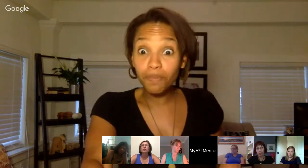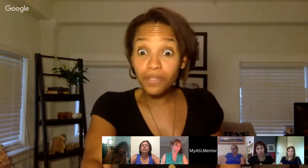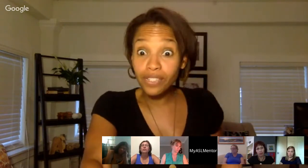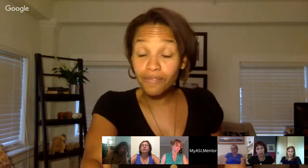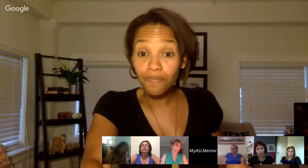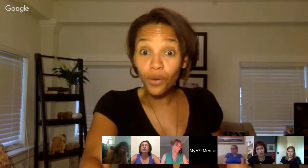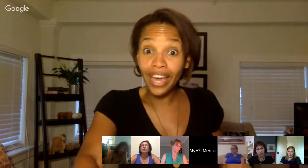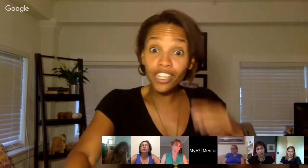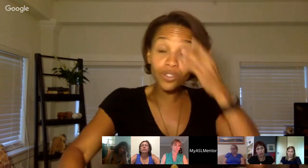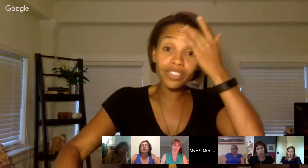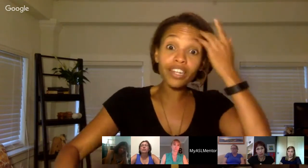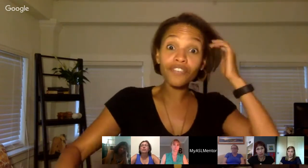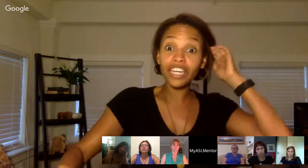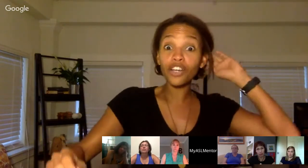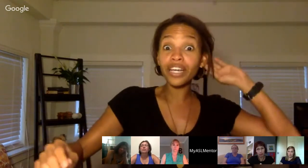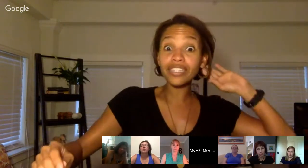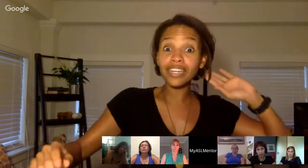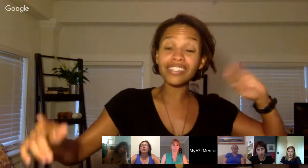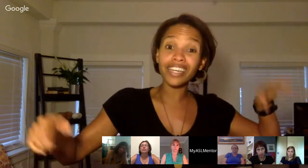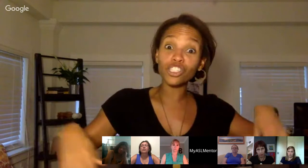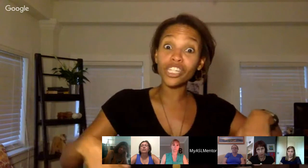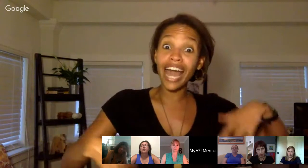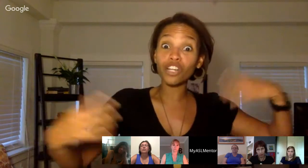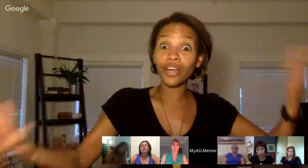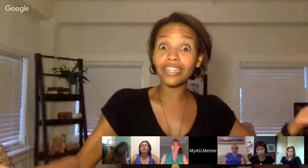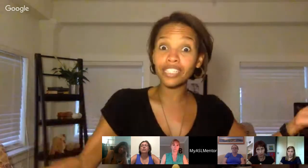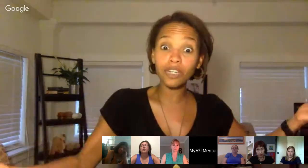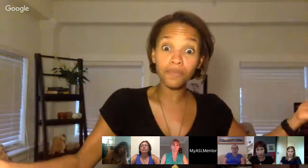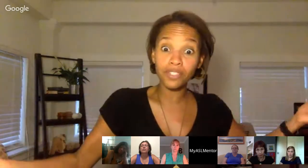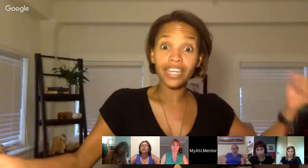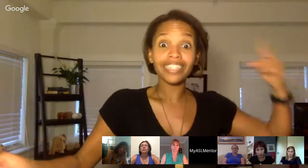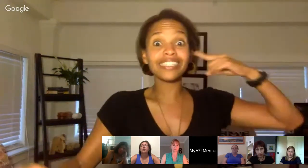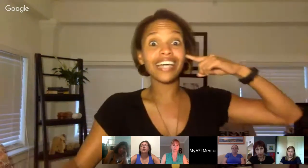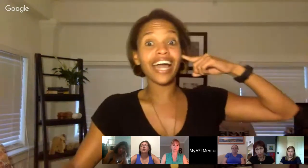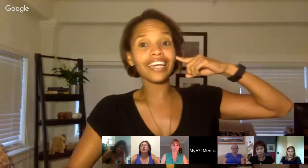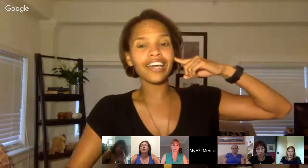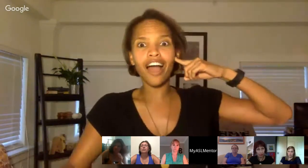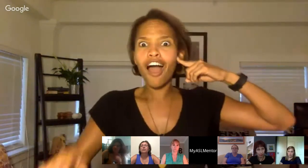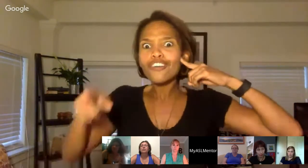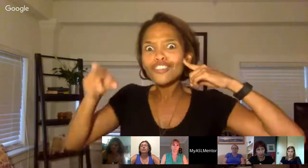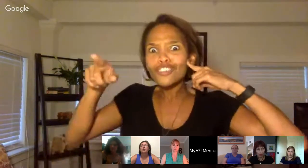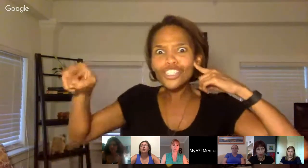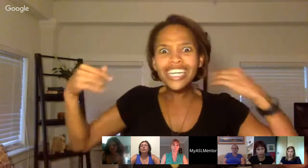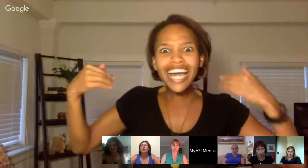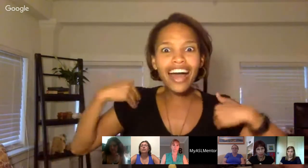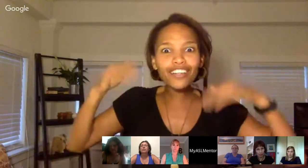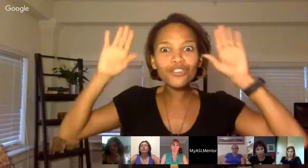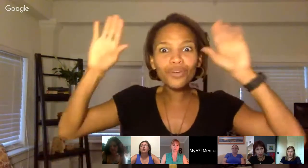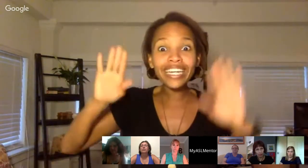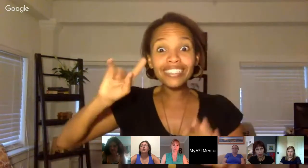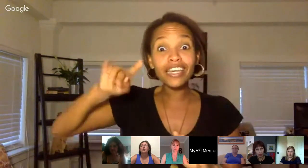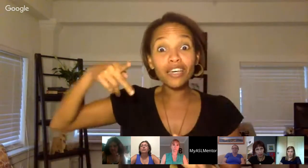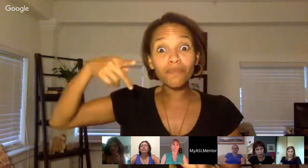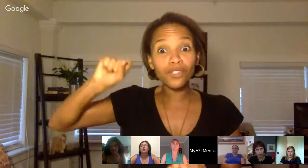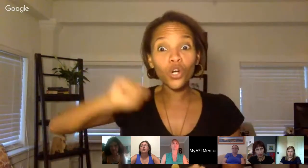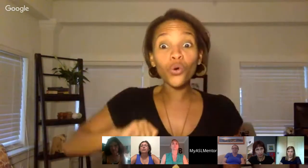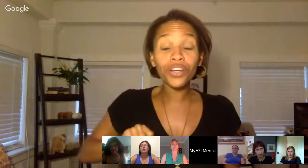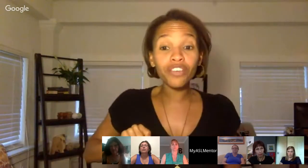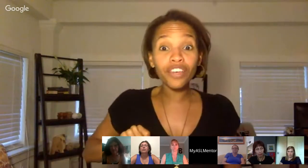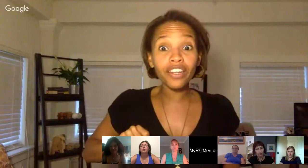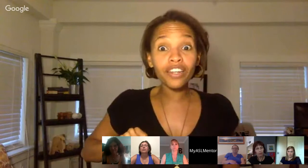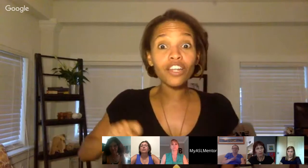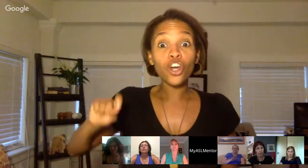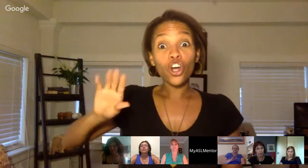great tips, okay? So instead of hearing a sentence like she had great tips and signing, she had great tips,